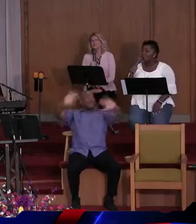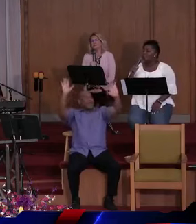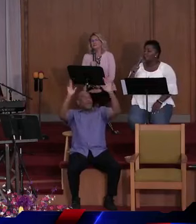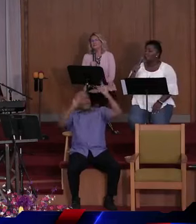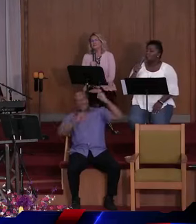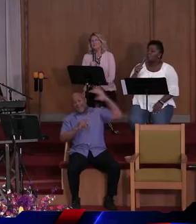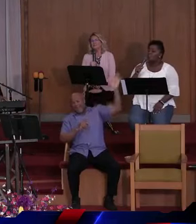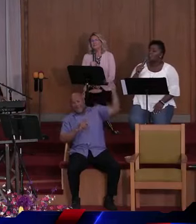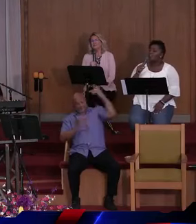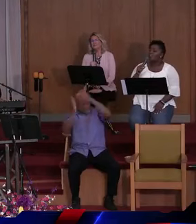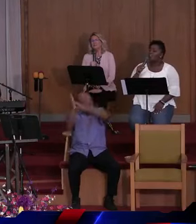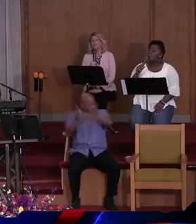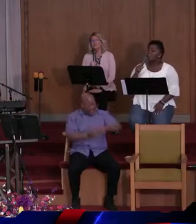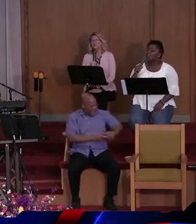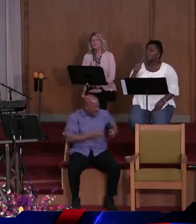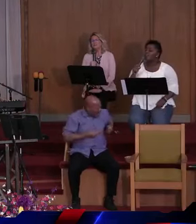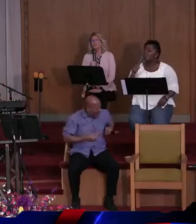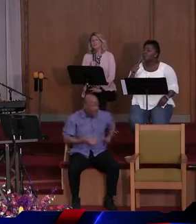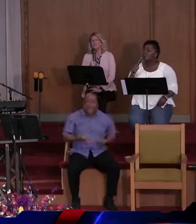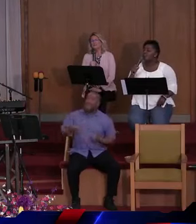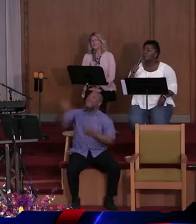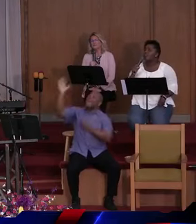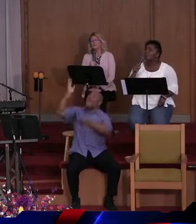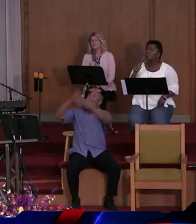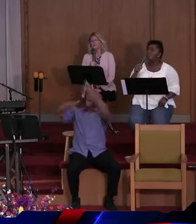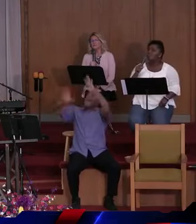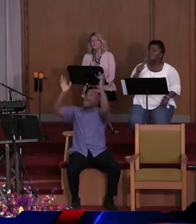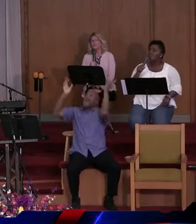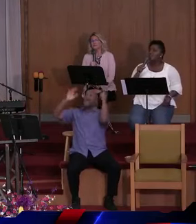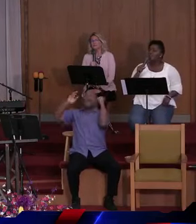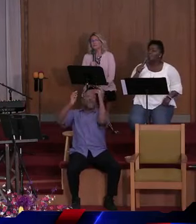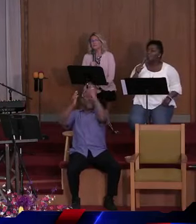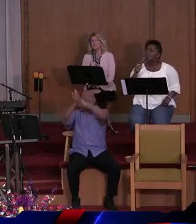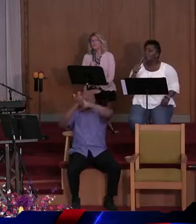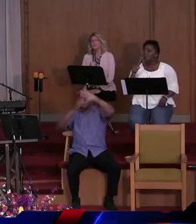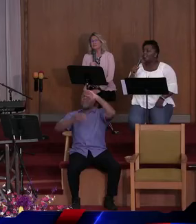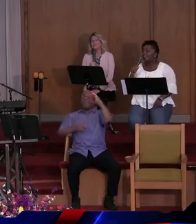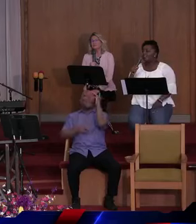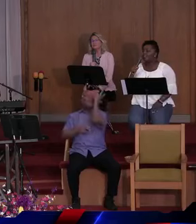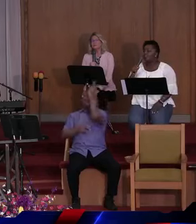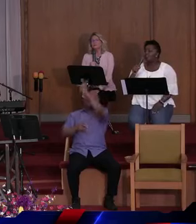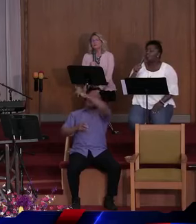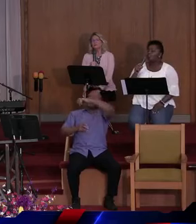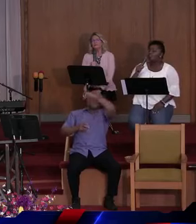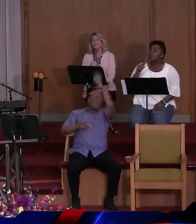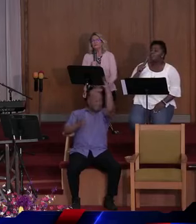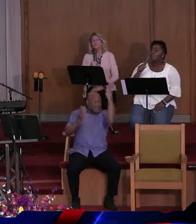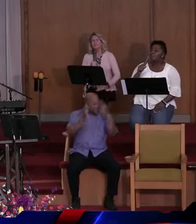Thank you.